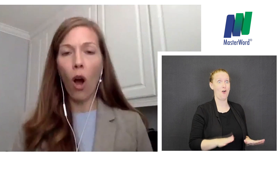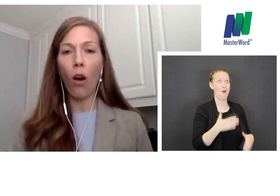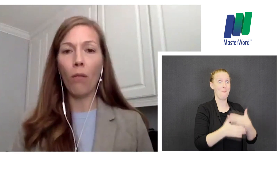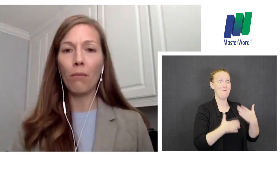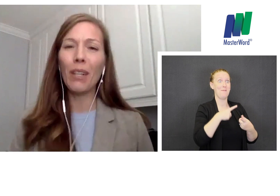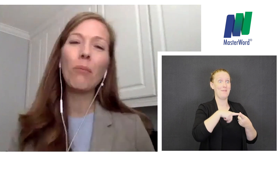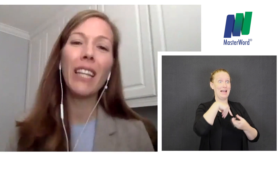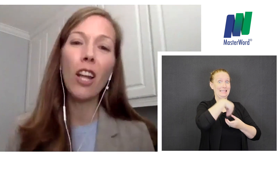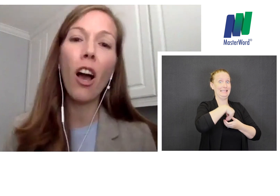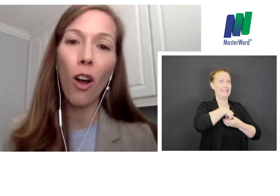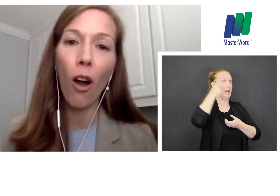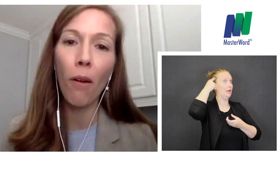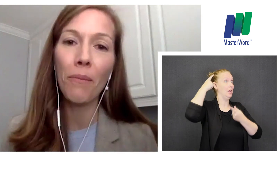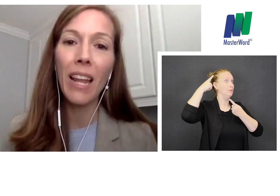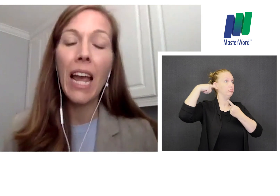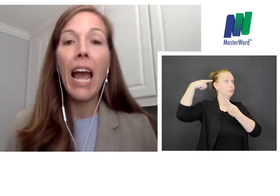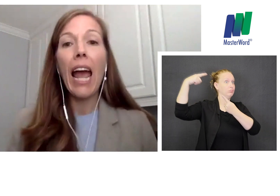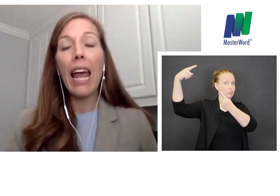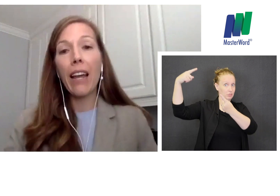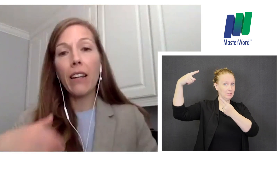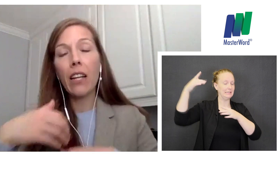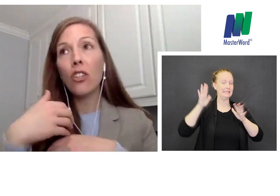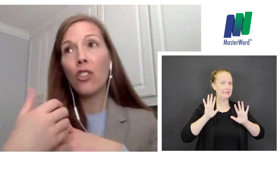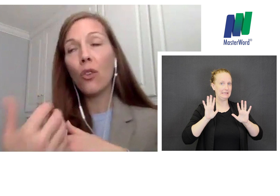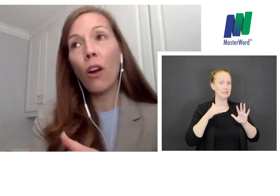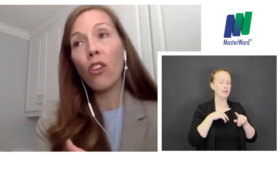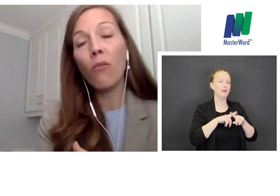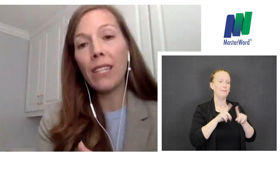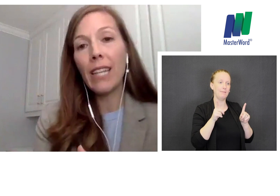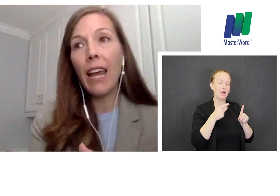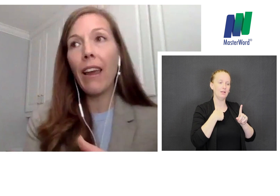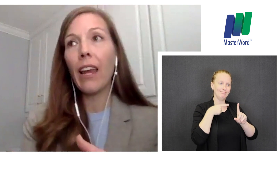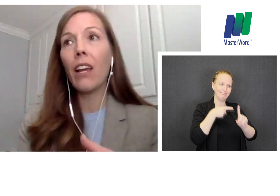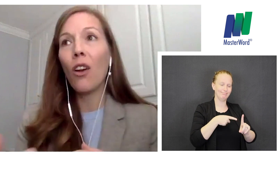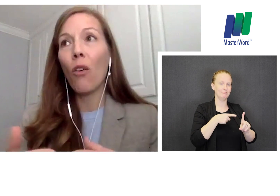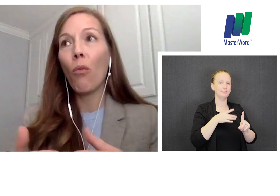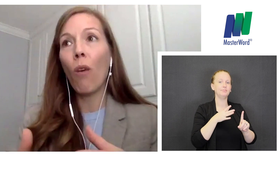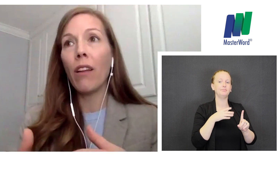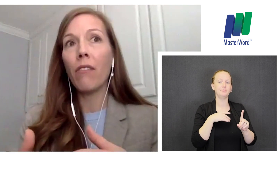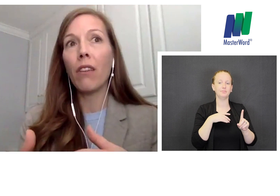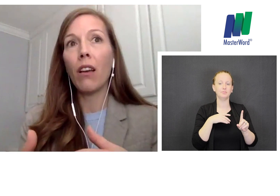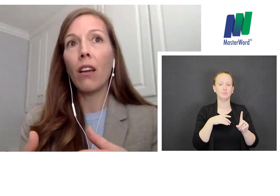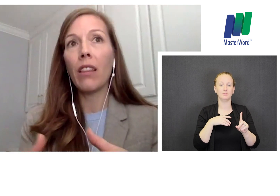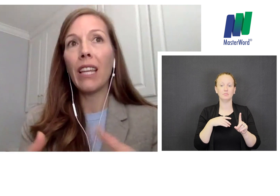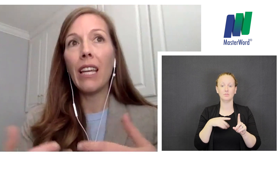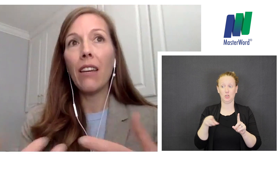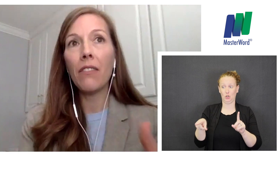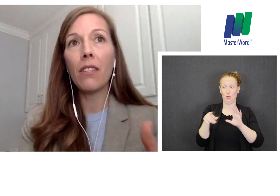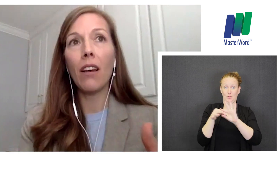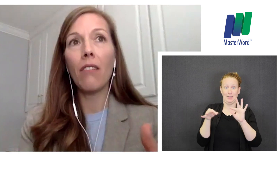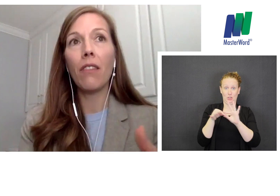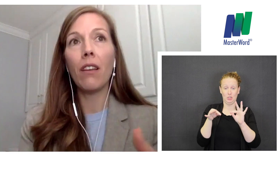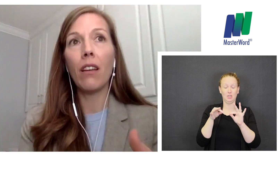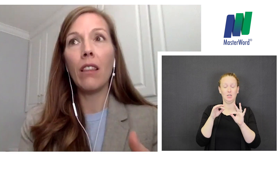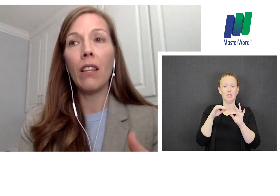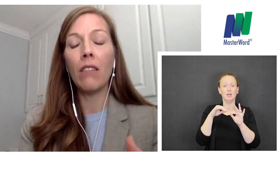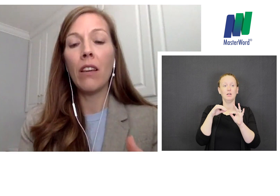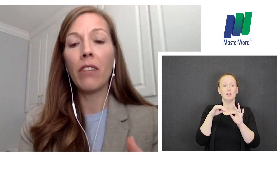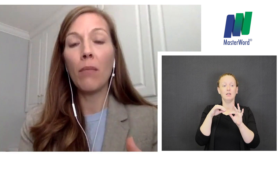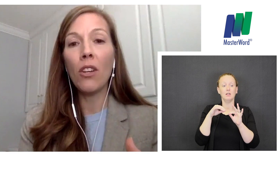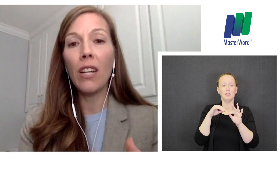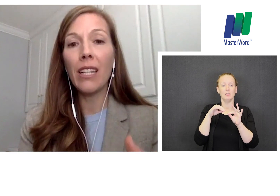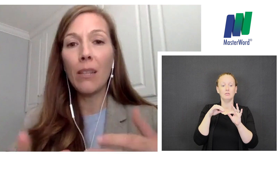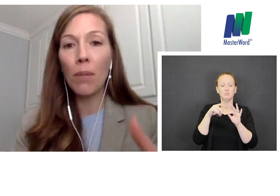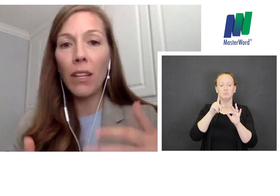I'm calm, but I'm really not calm. And to what you've been saying, one of the gifts in the